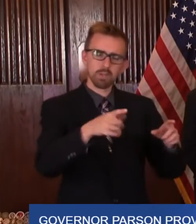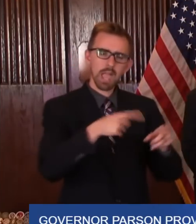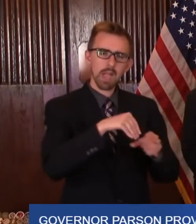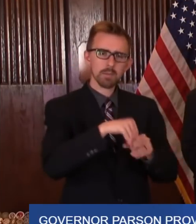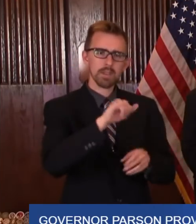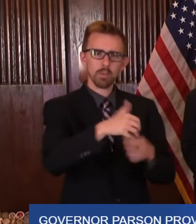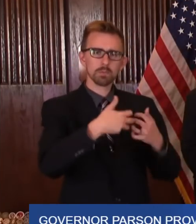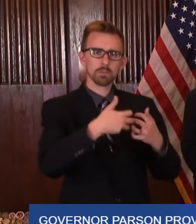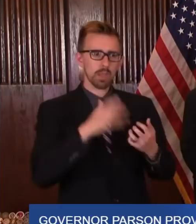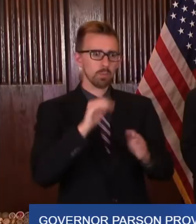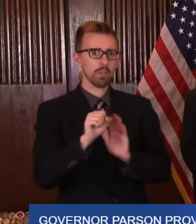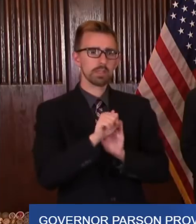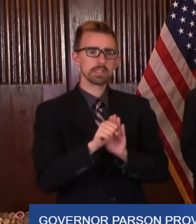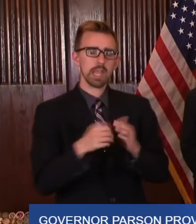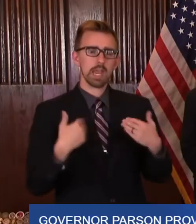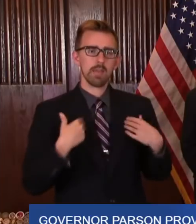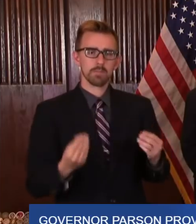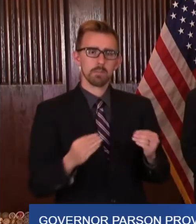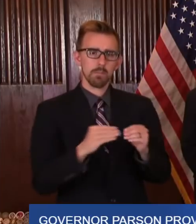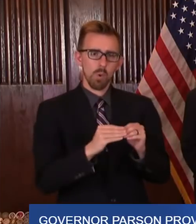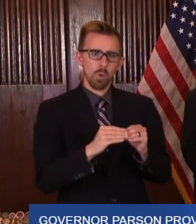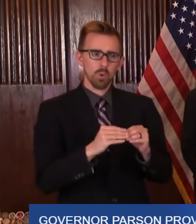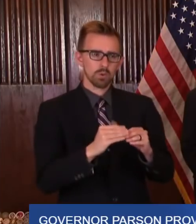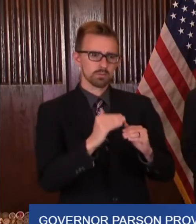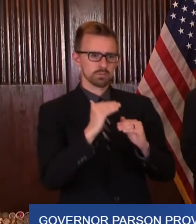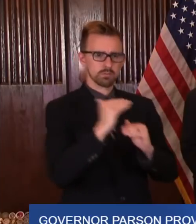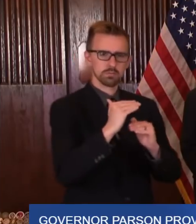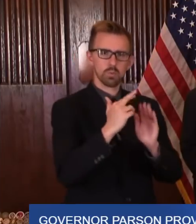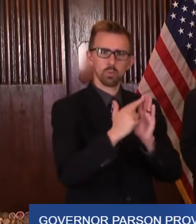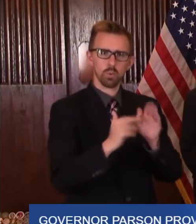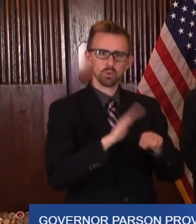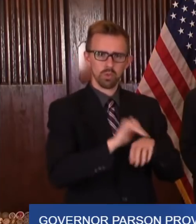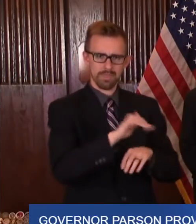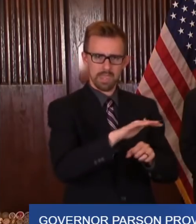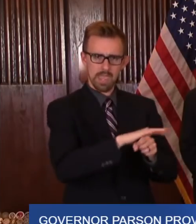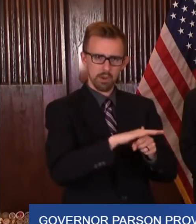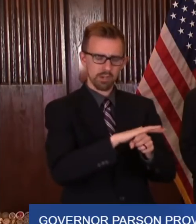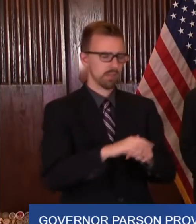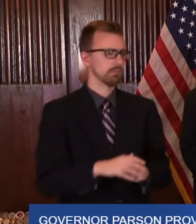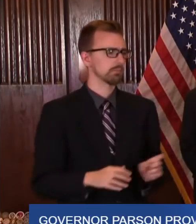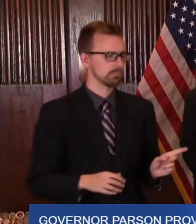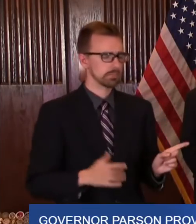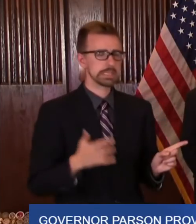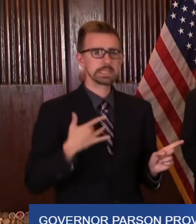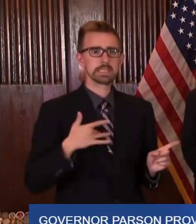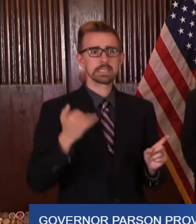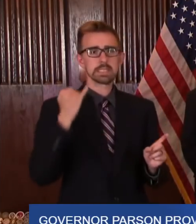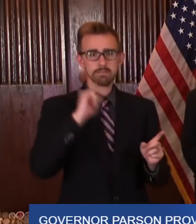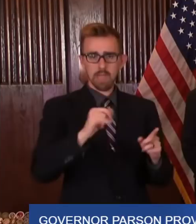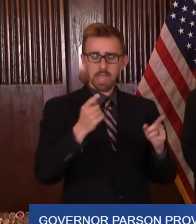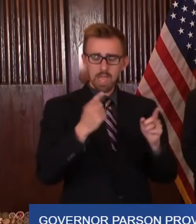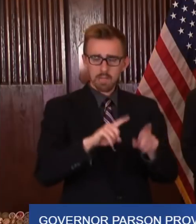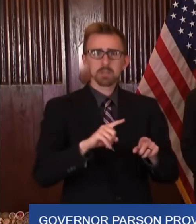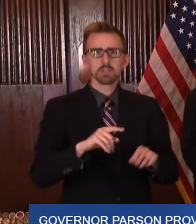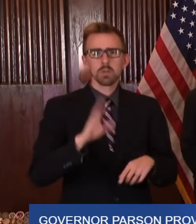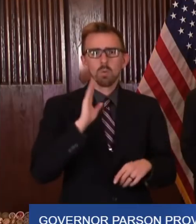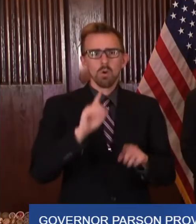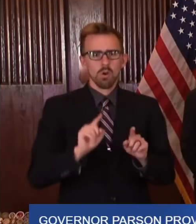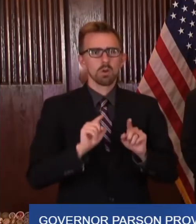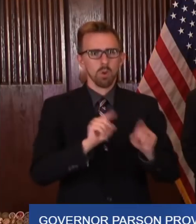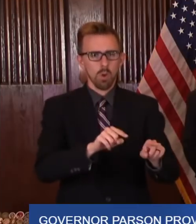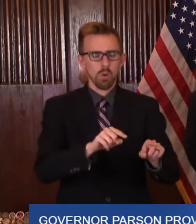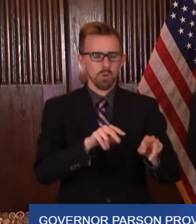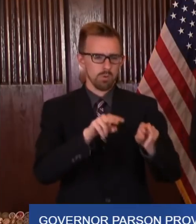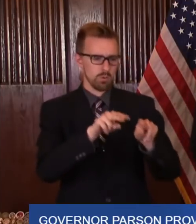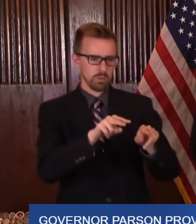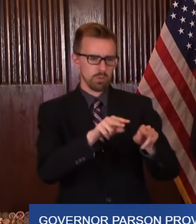the state will place additional restrictions on that area affected? Well, what we usually do in that case, we would go in and